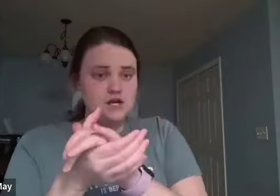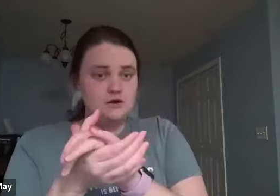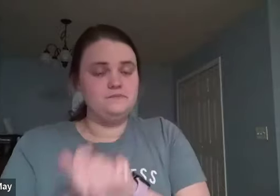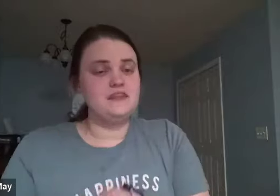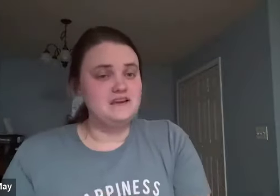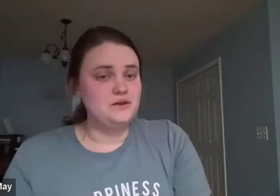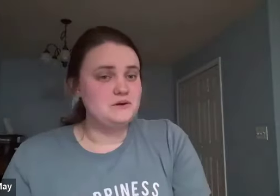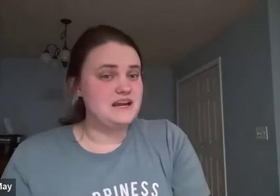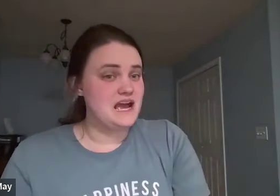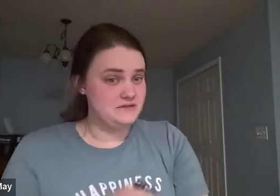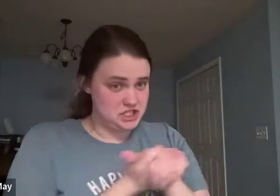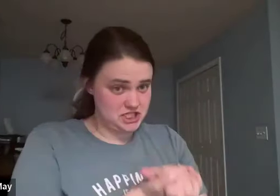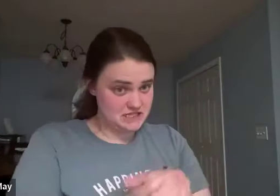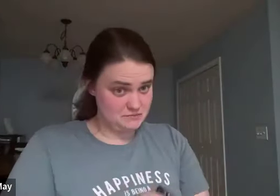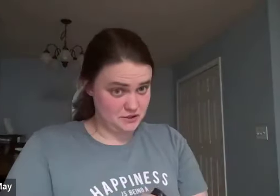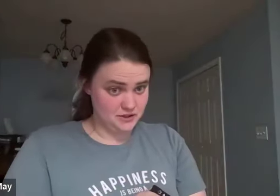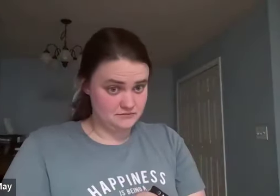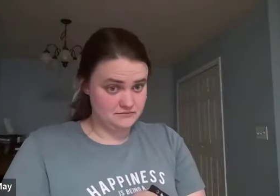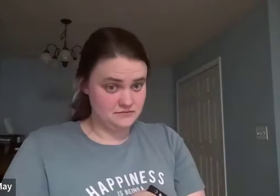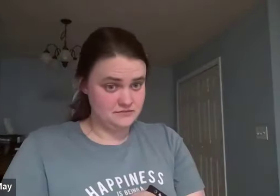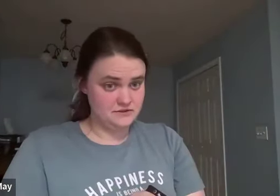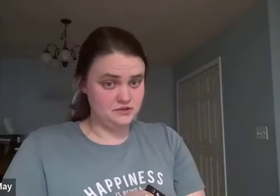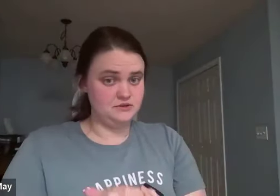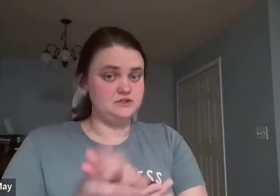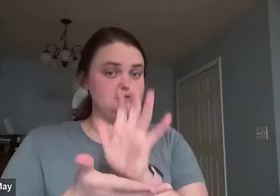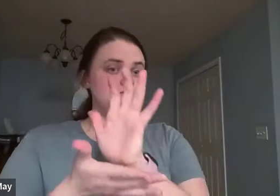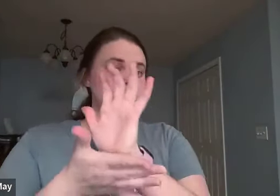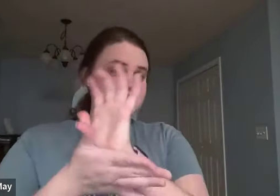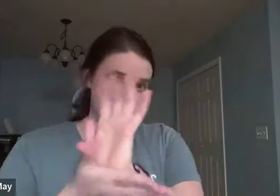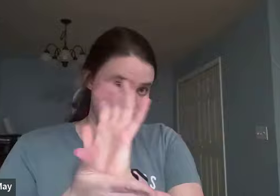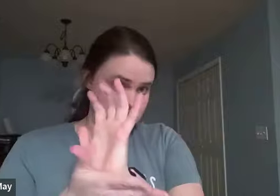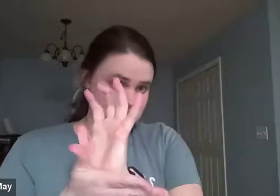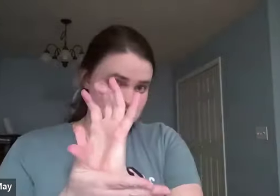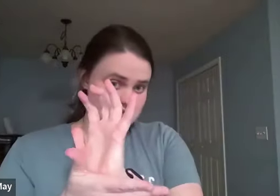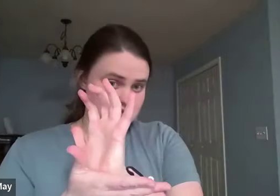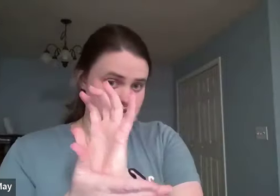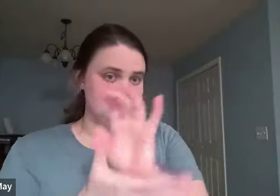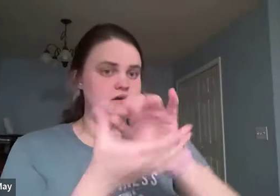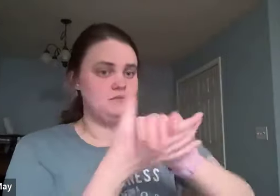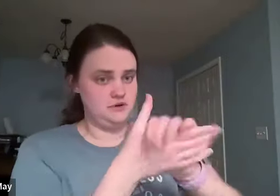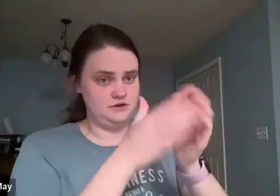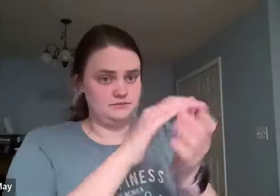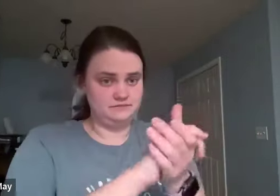So if you were going to have a cheeseburger, you would do cheese burger.